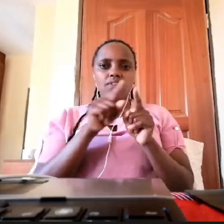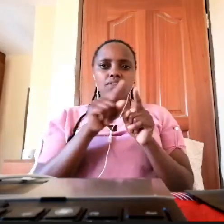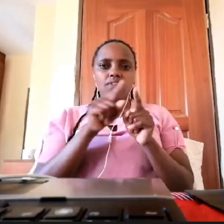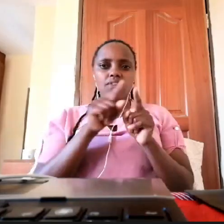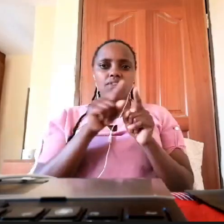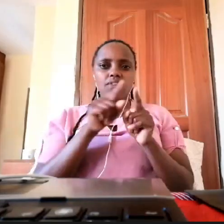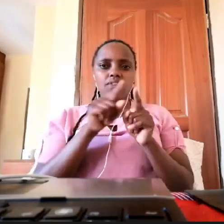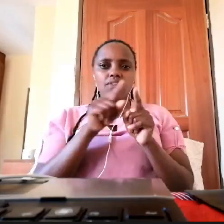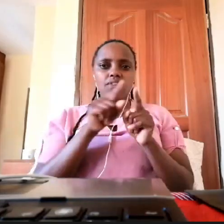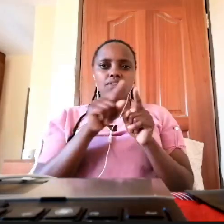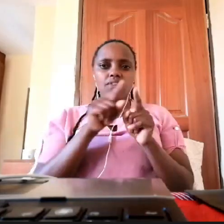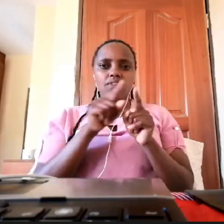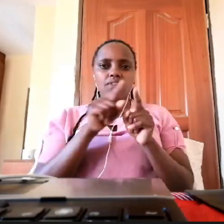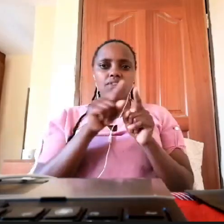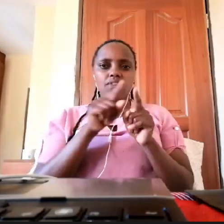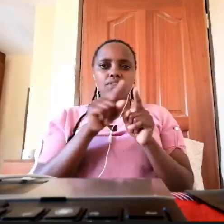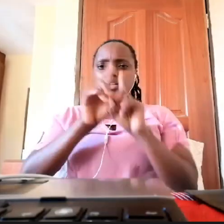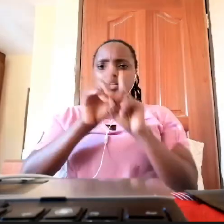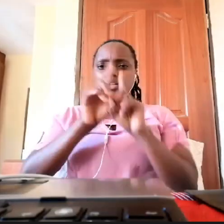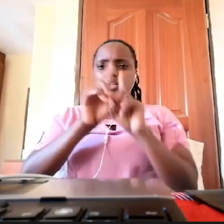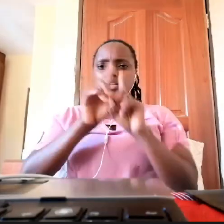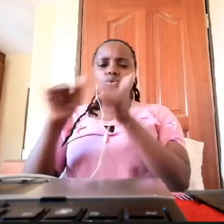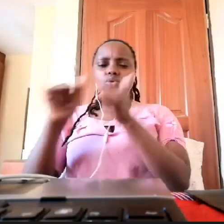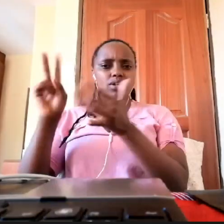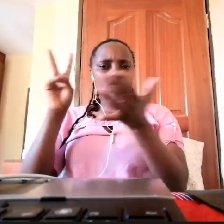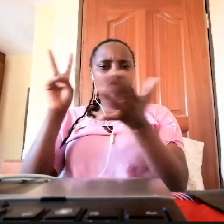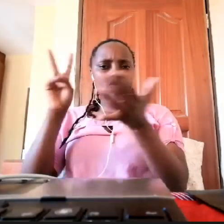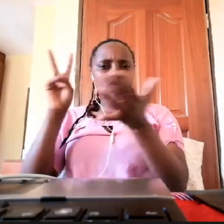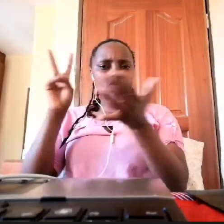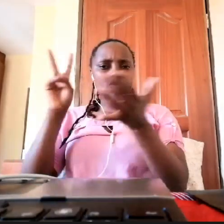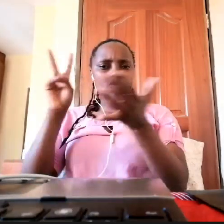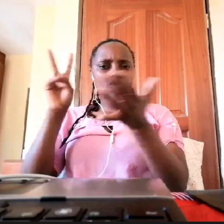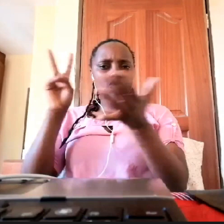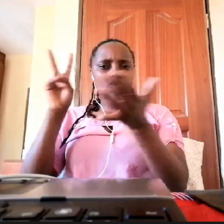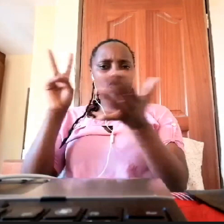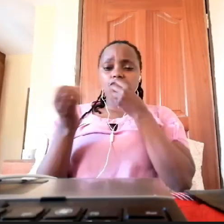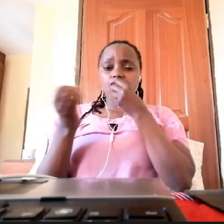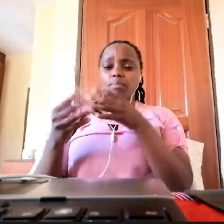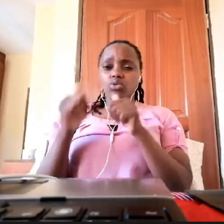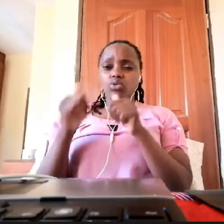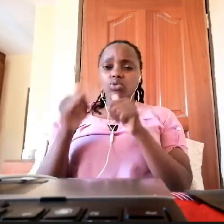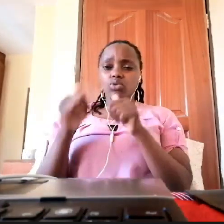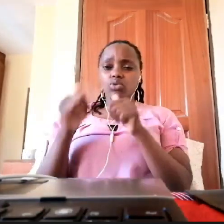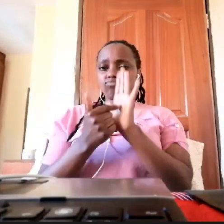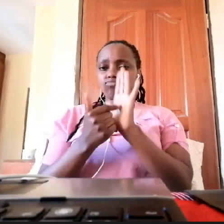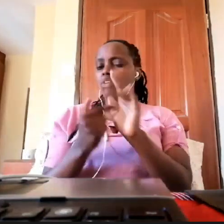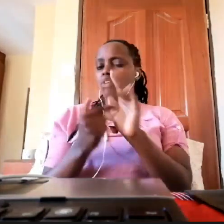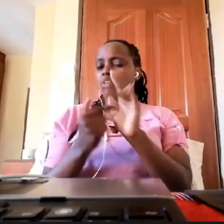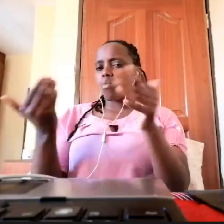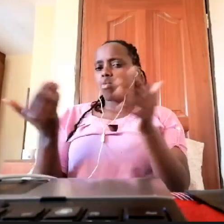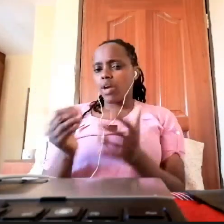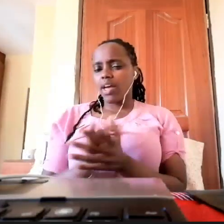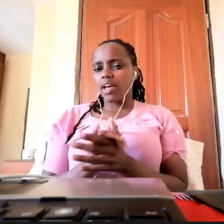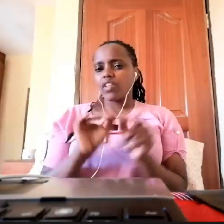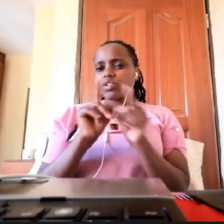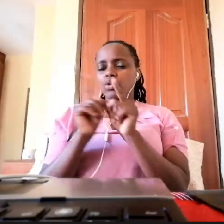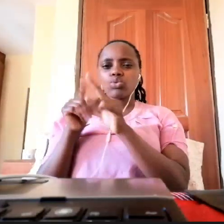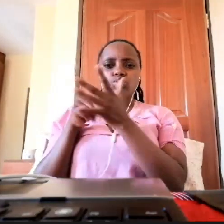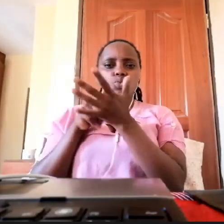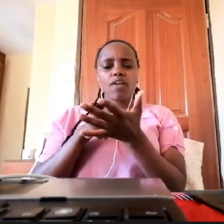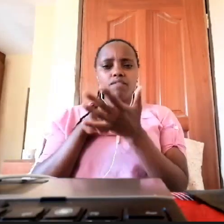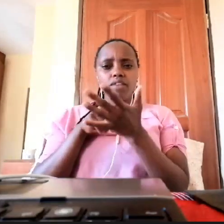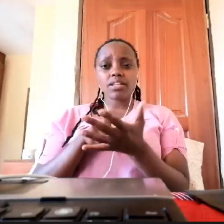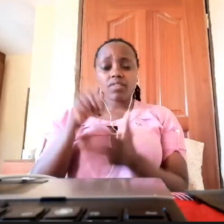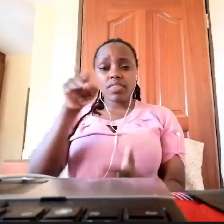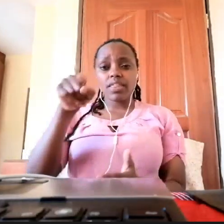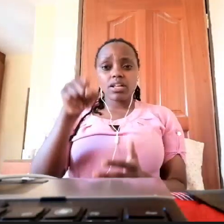committee, answered questions, tried to verify where the information we presented there came from, and just to emphasize that it